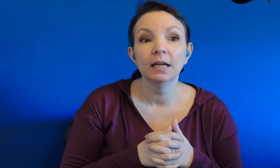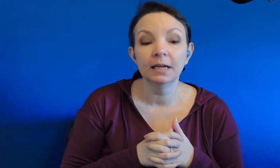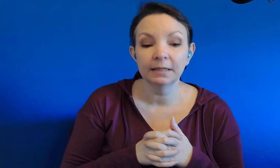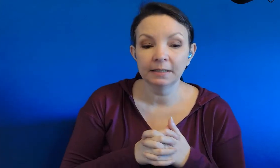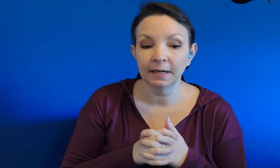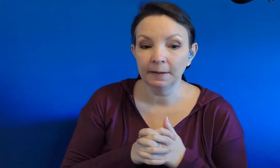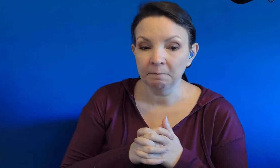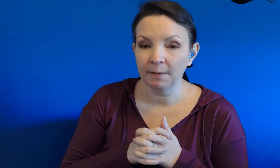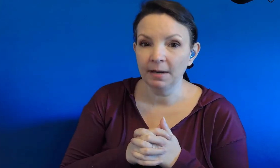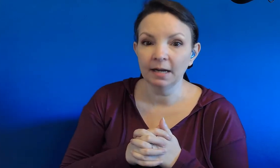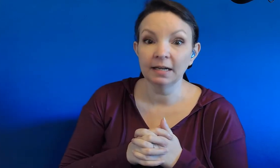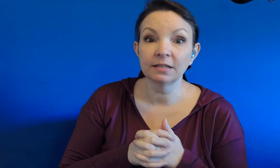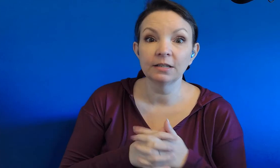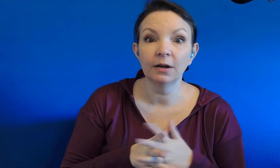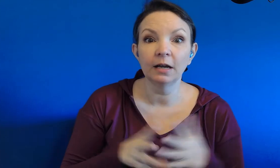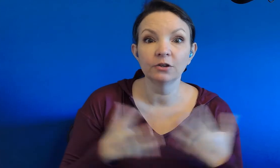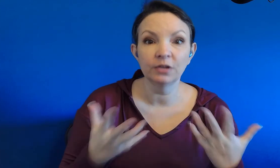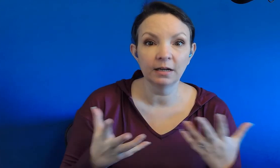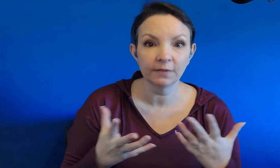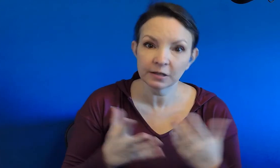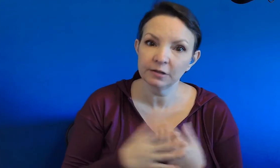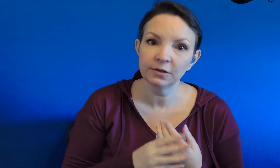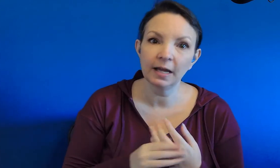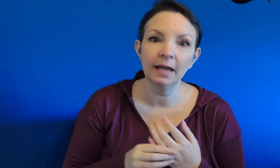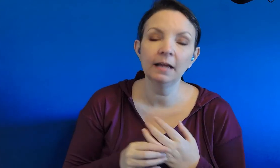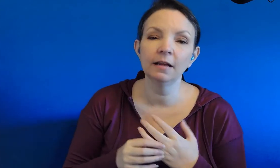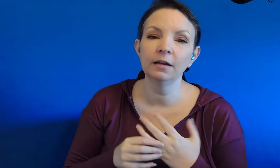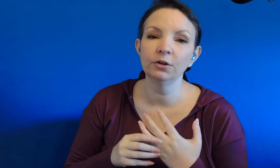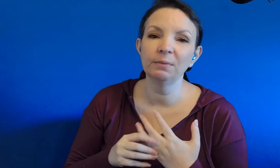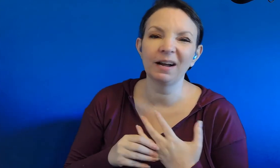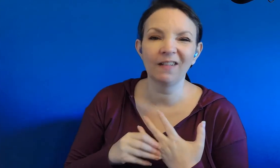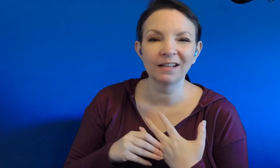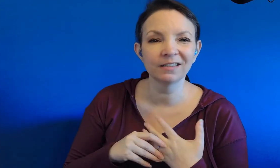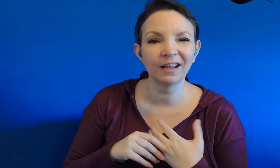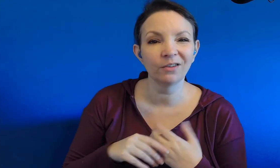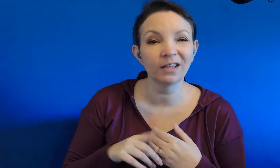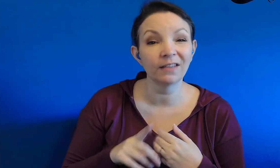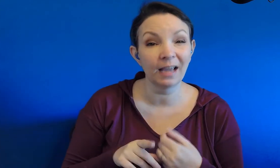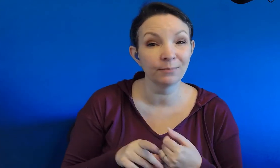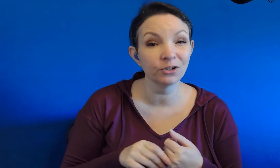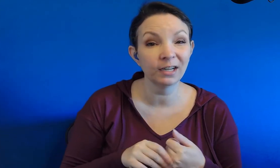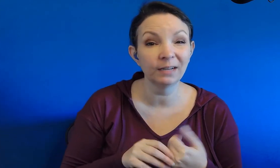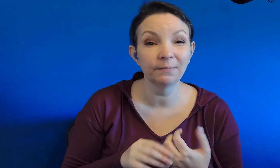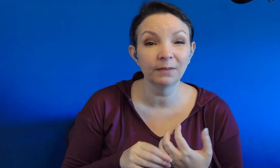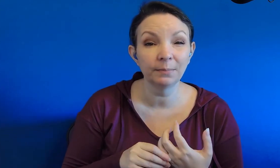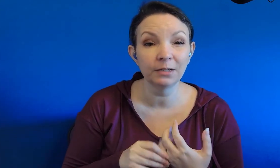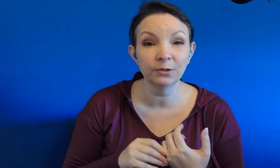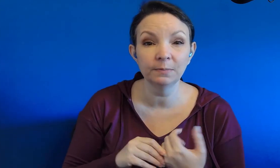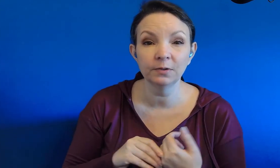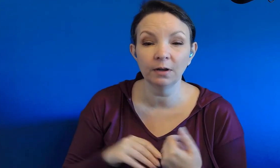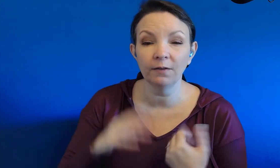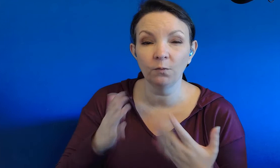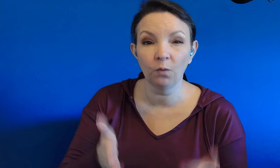and I may not necessarily understand everything you say. And doing my classes, I always have the caption on my Zooms, so I watch